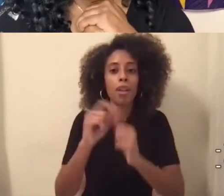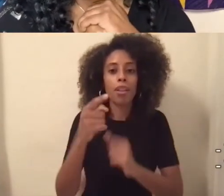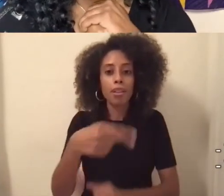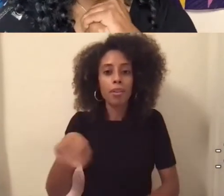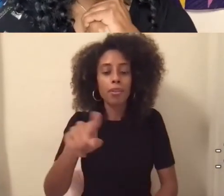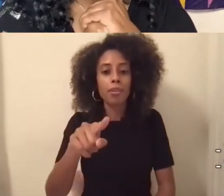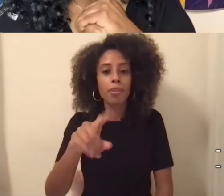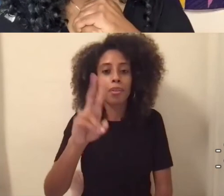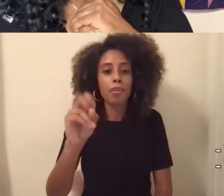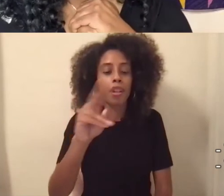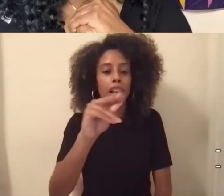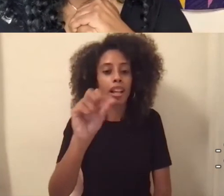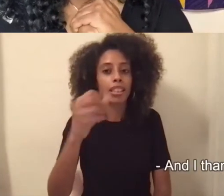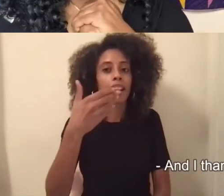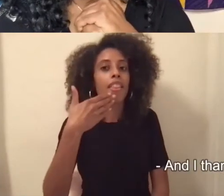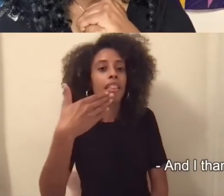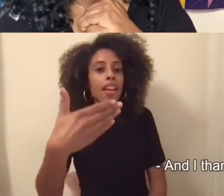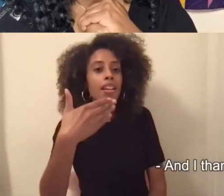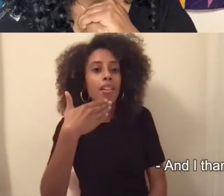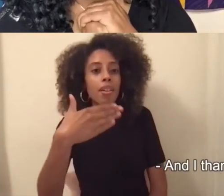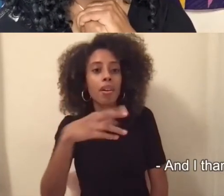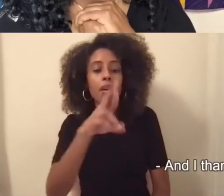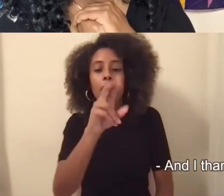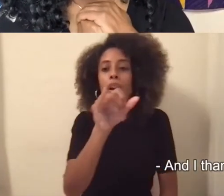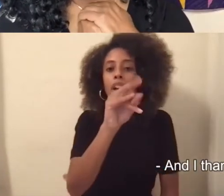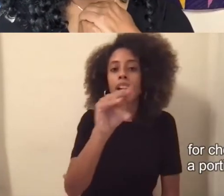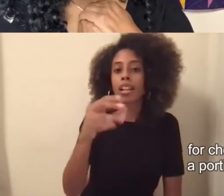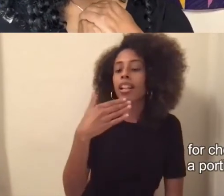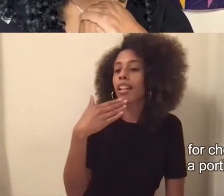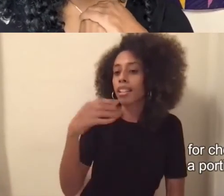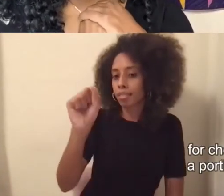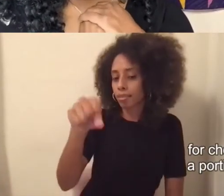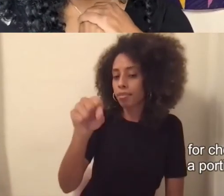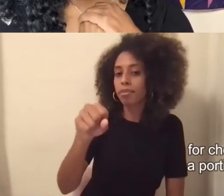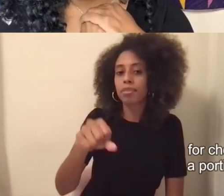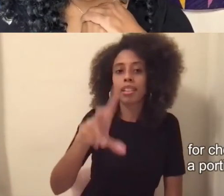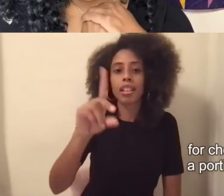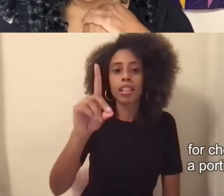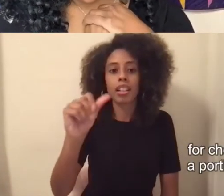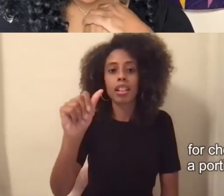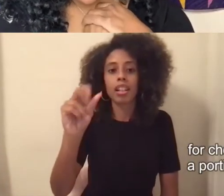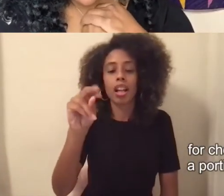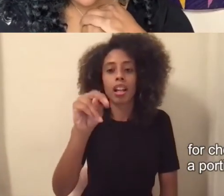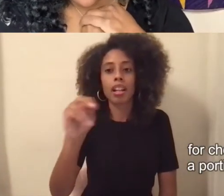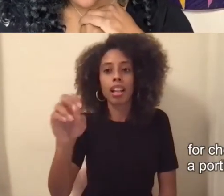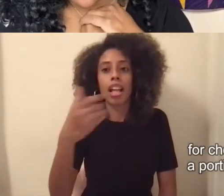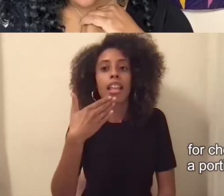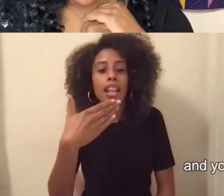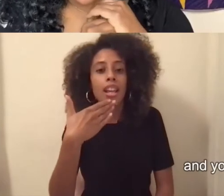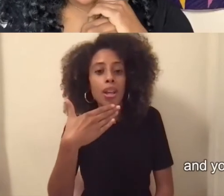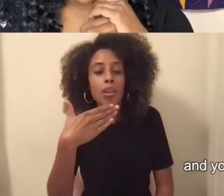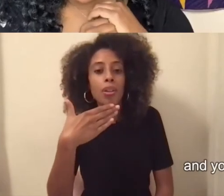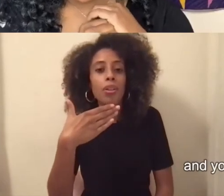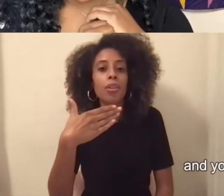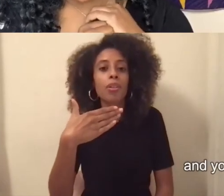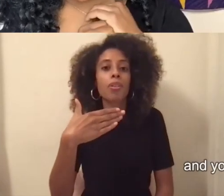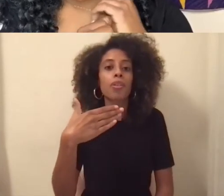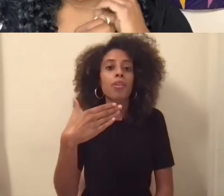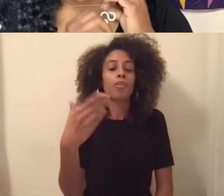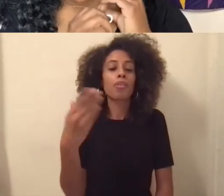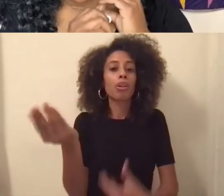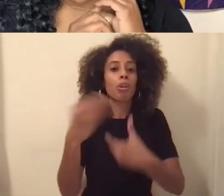you. Thank you. And I thank all of you out there for choosing to spend a portion of your night and your week with